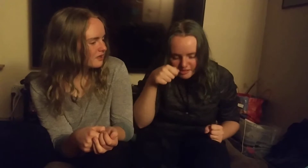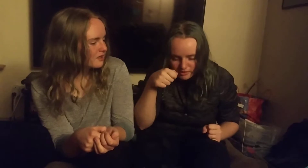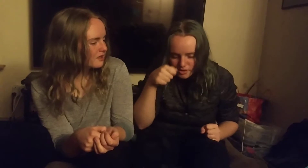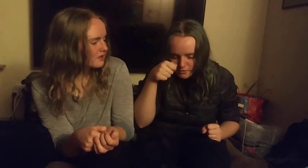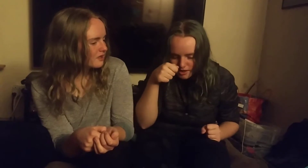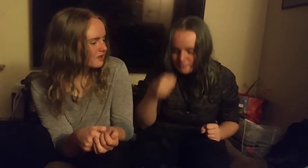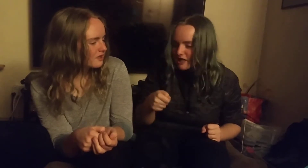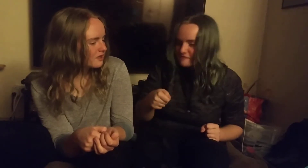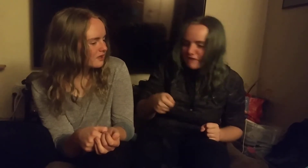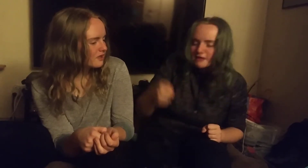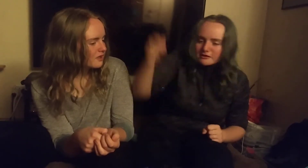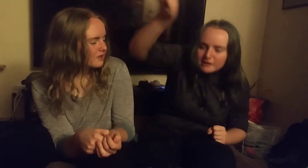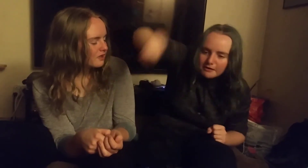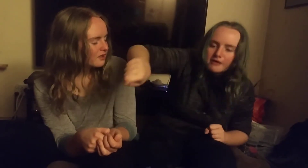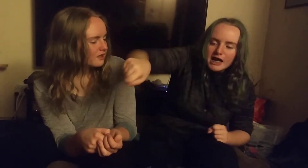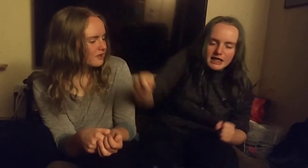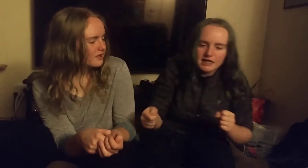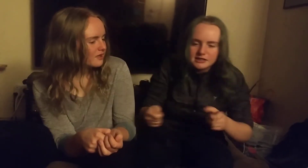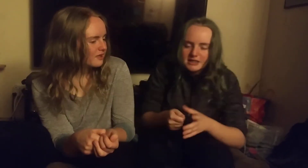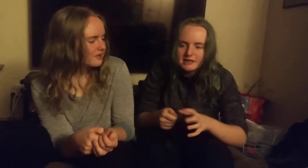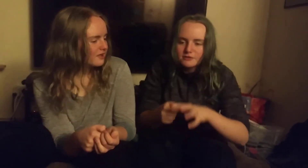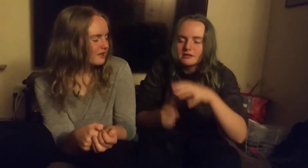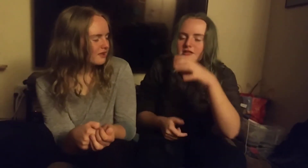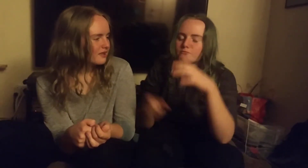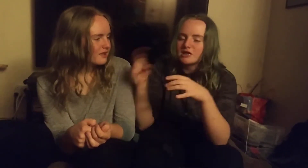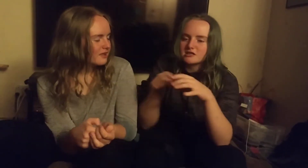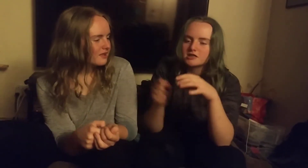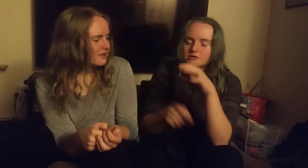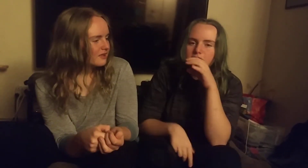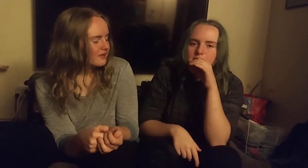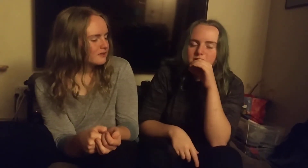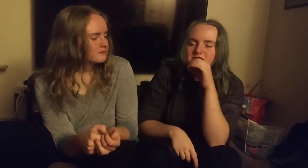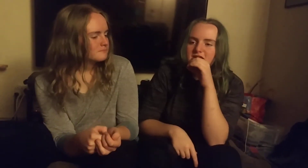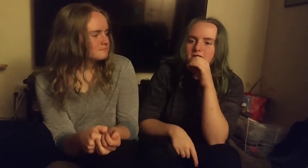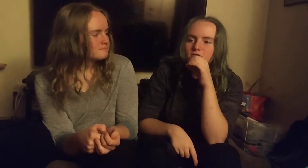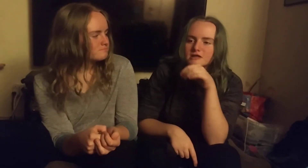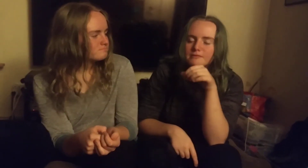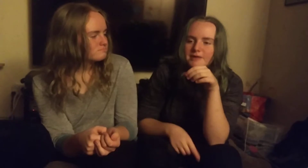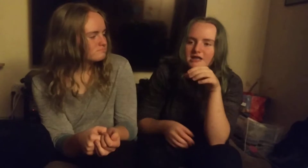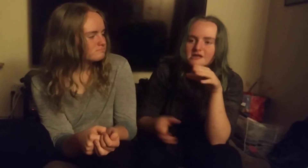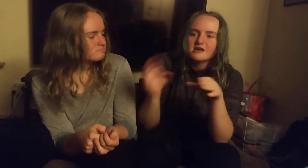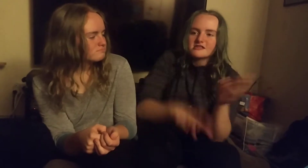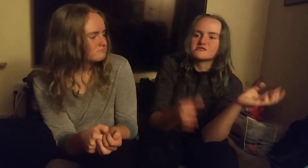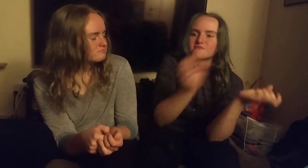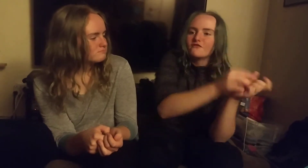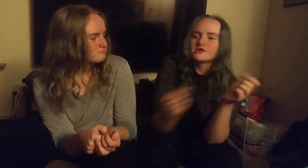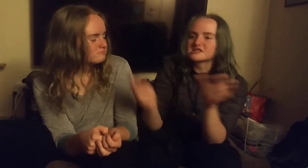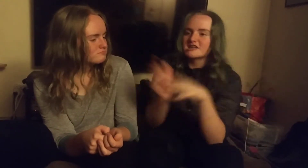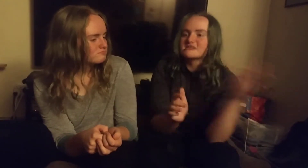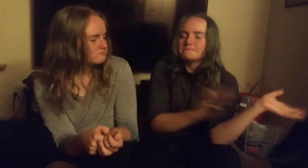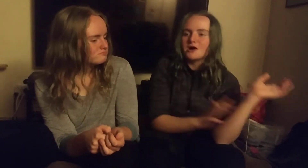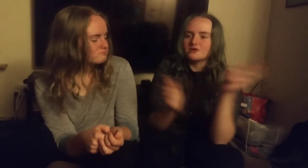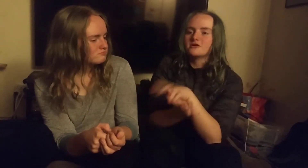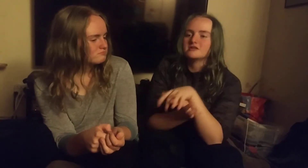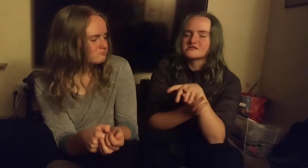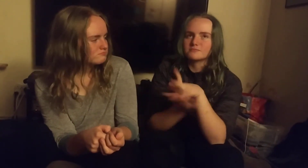little liquidy, but that's fine. Alright, and then we get to 2, and then we decide to do a double batch. So it's 4 sticks of butter. Some turn